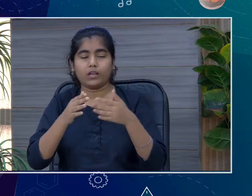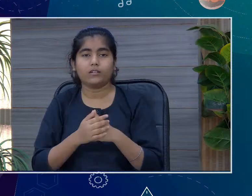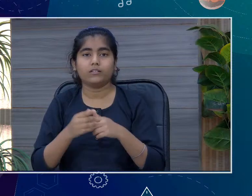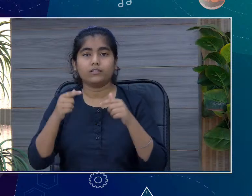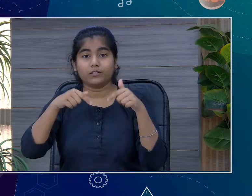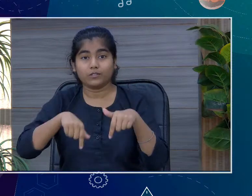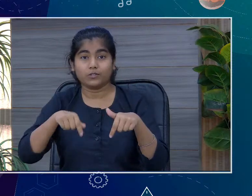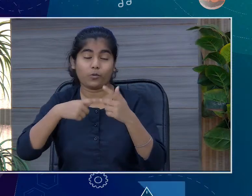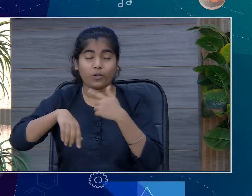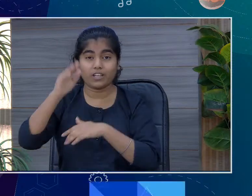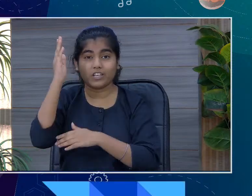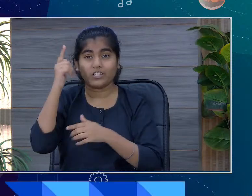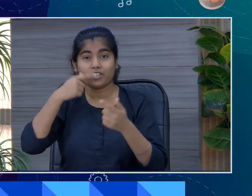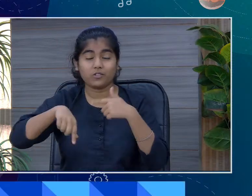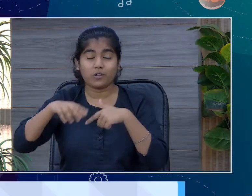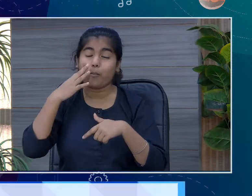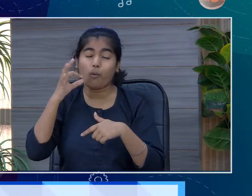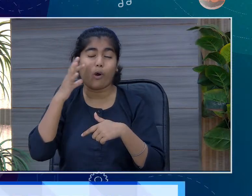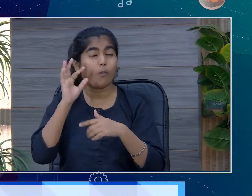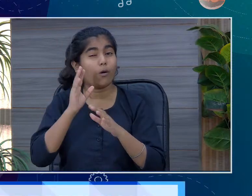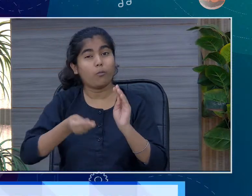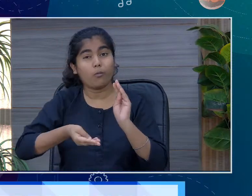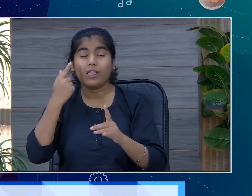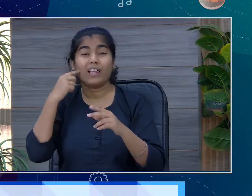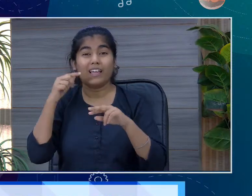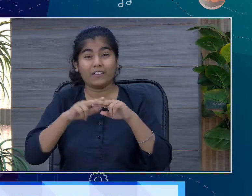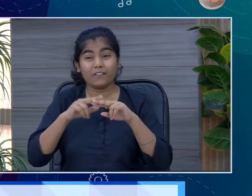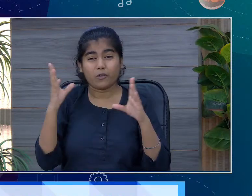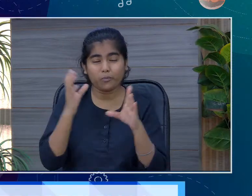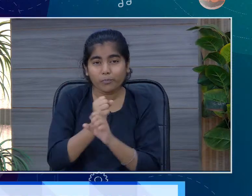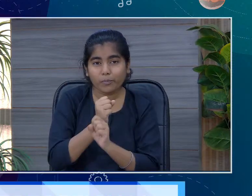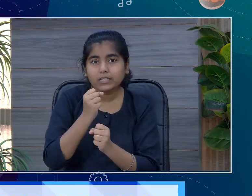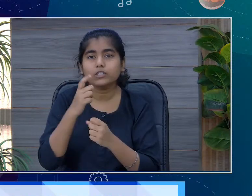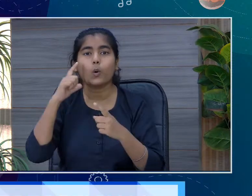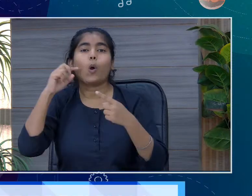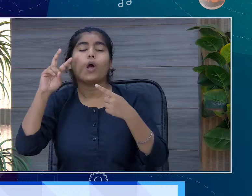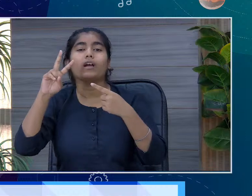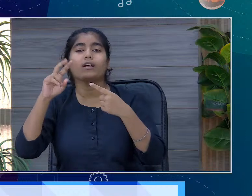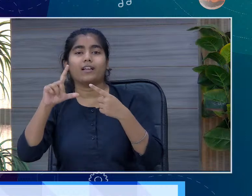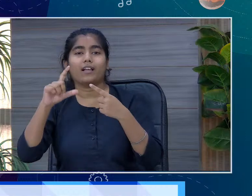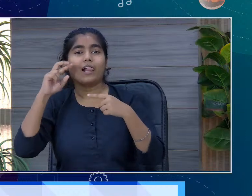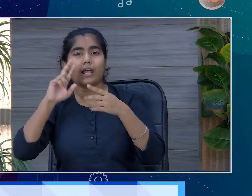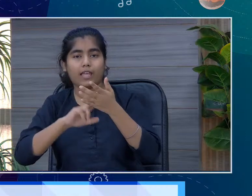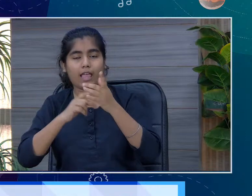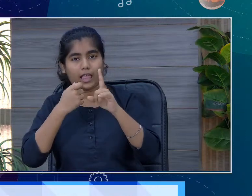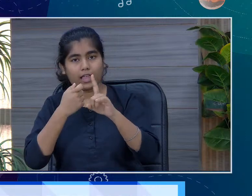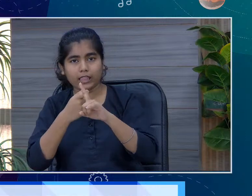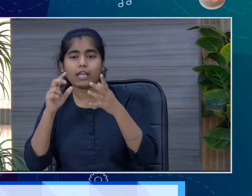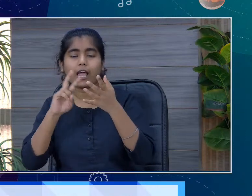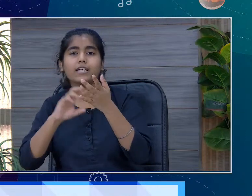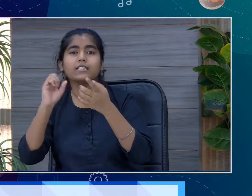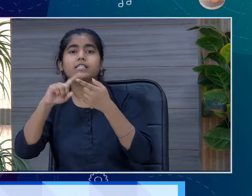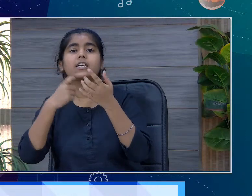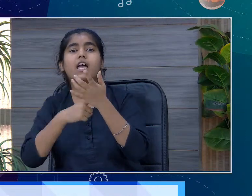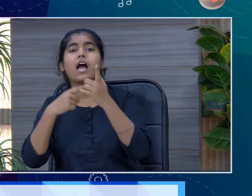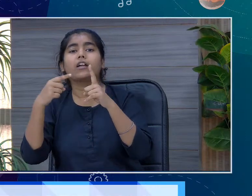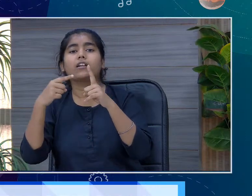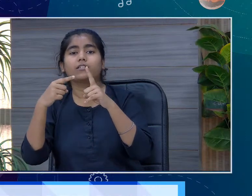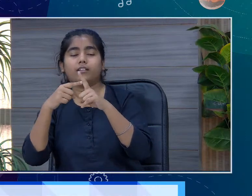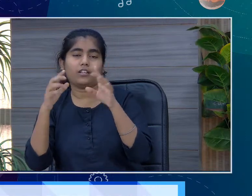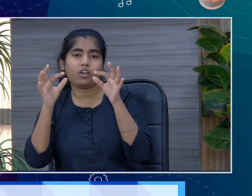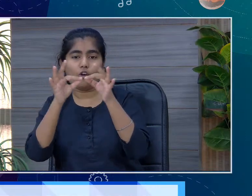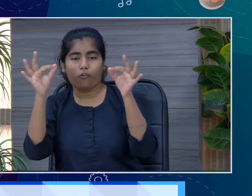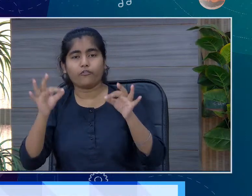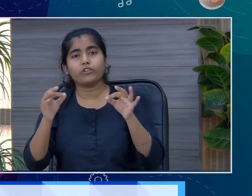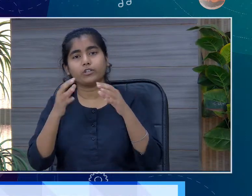That's why this session is very important. If you miss this, then the link will be available on N.C.E.R.T official. You can watch this session again